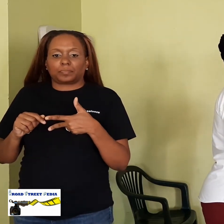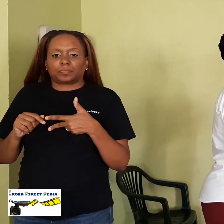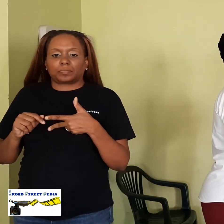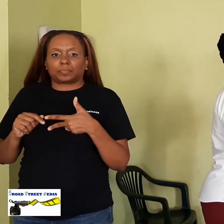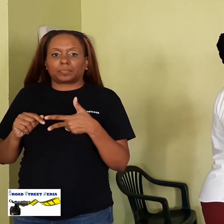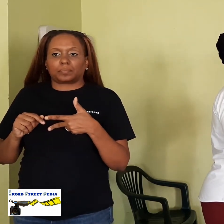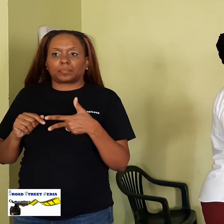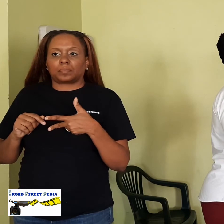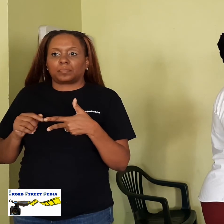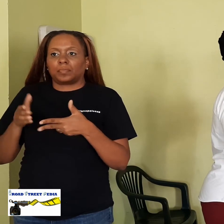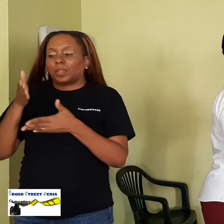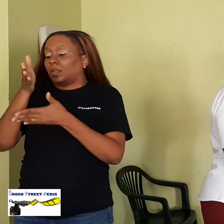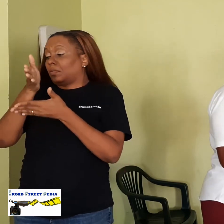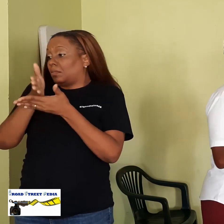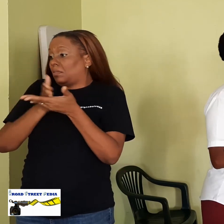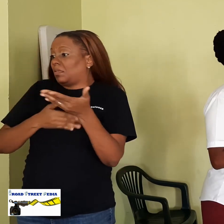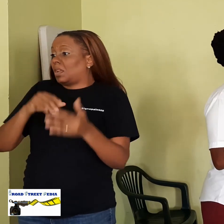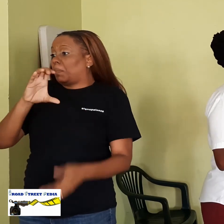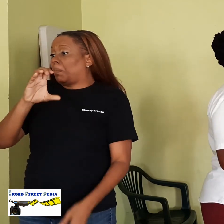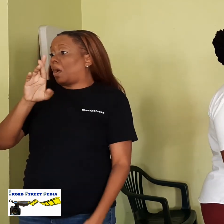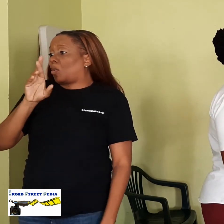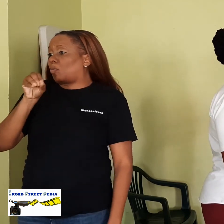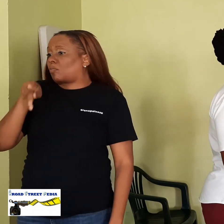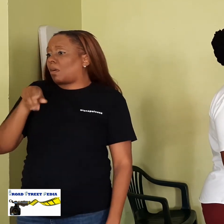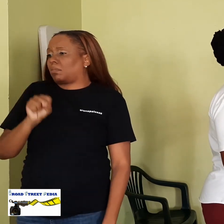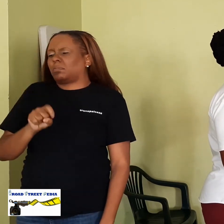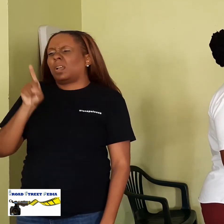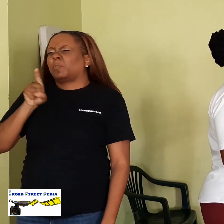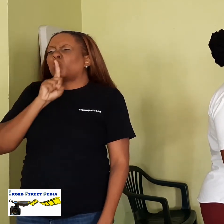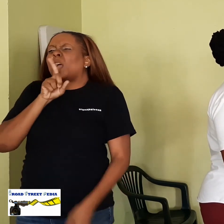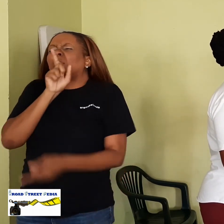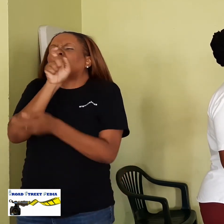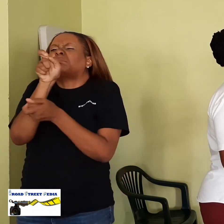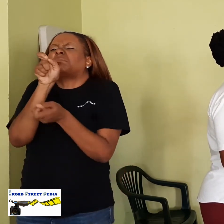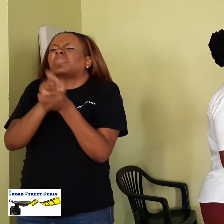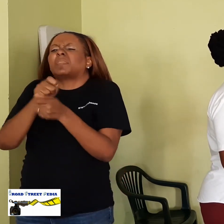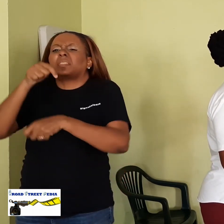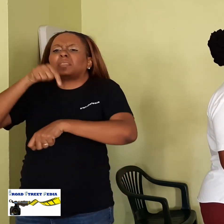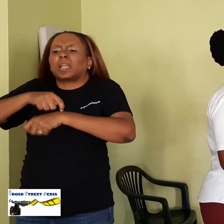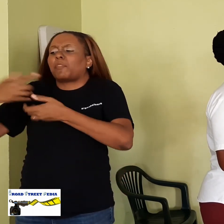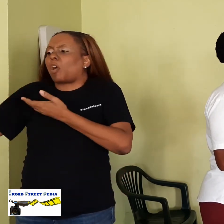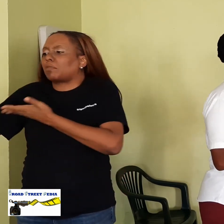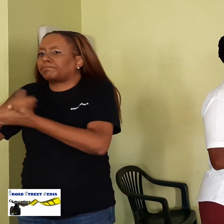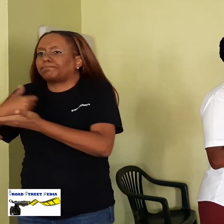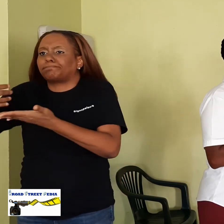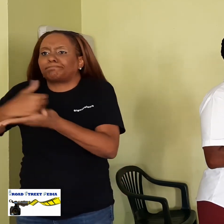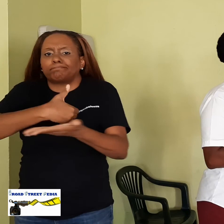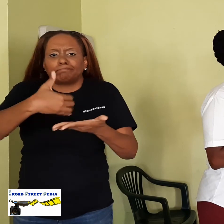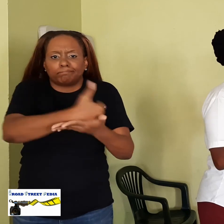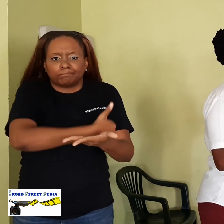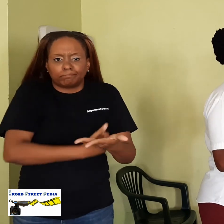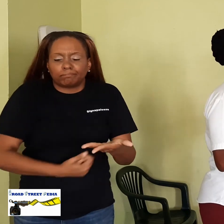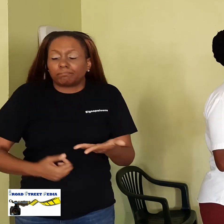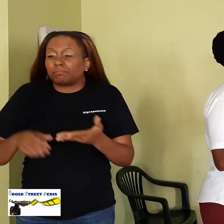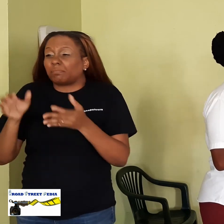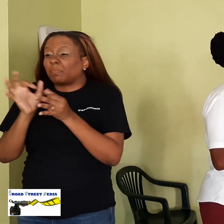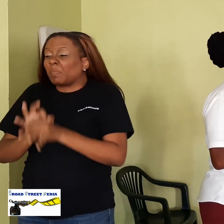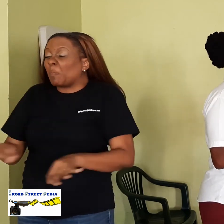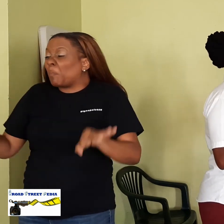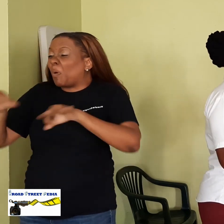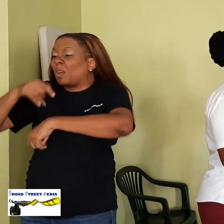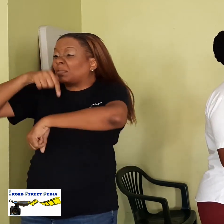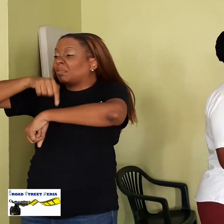you have to be very particular in when you harvest them. The time of the day is important because you don't want to harvest your